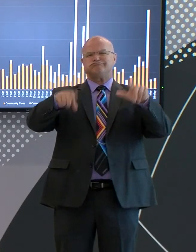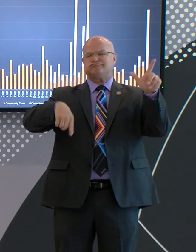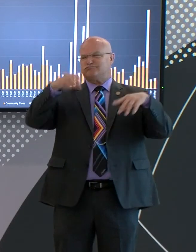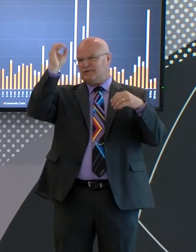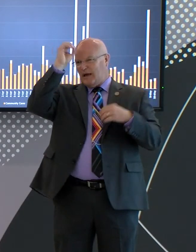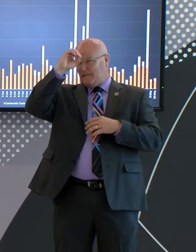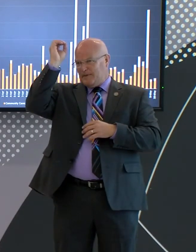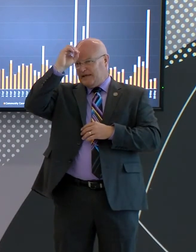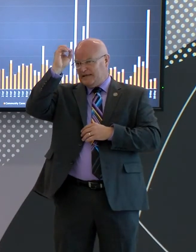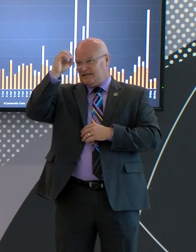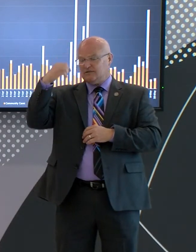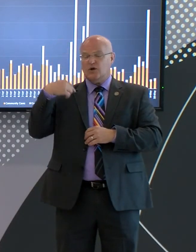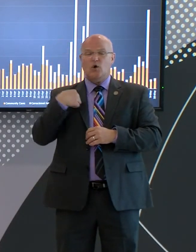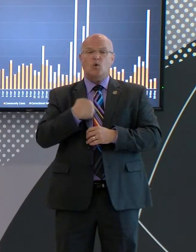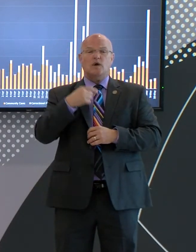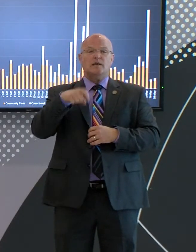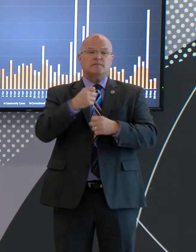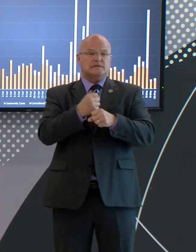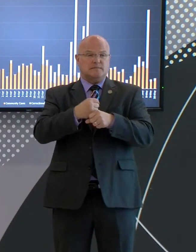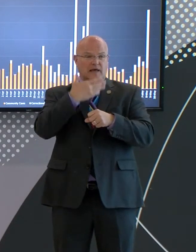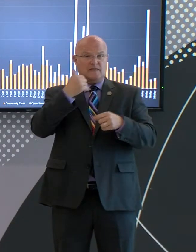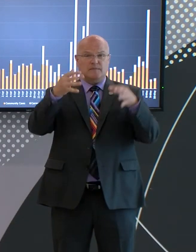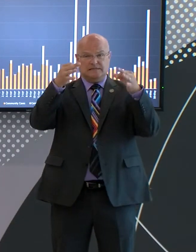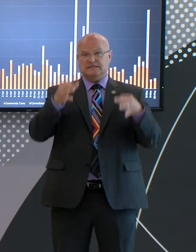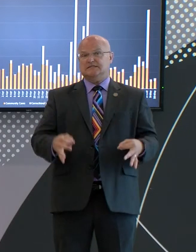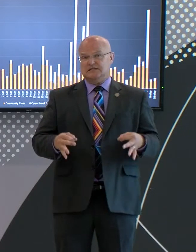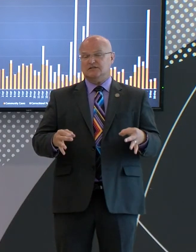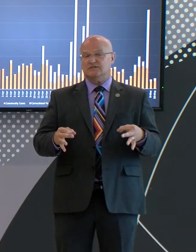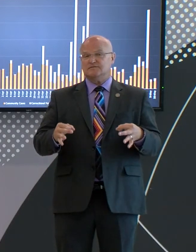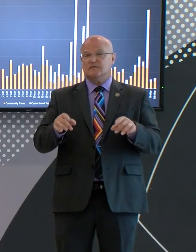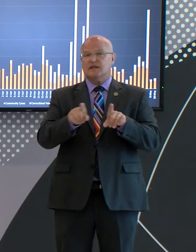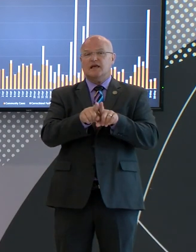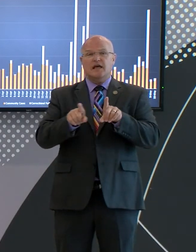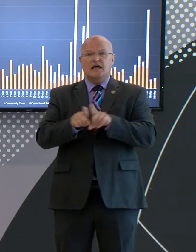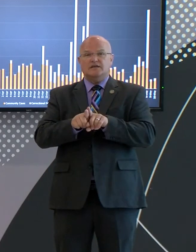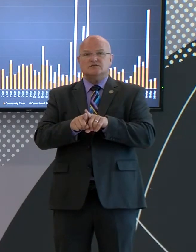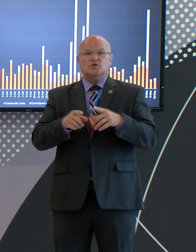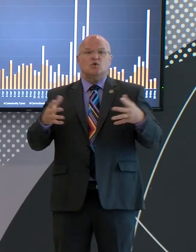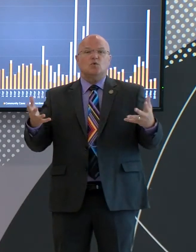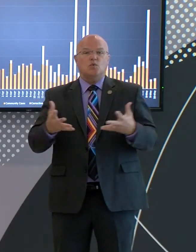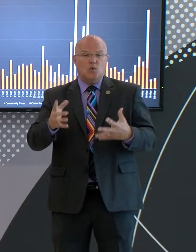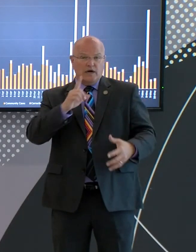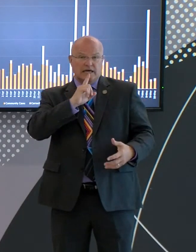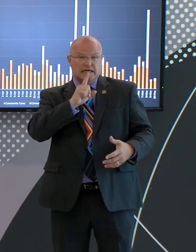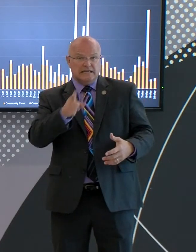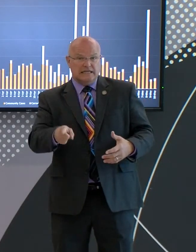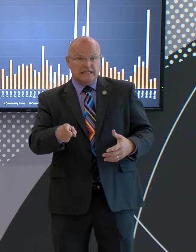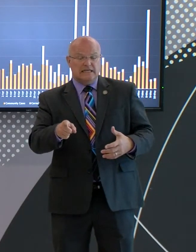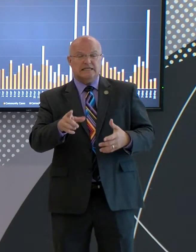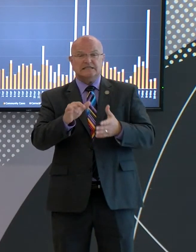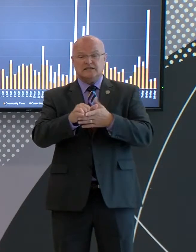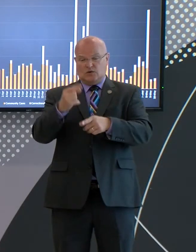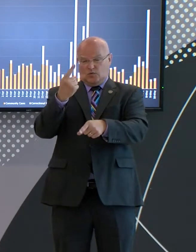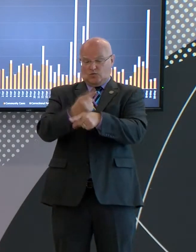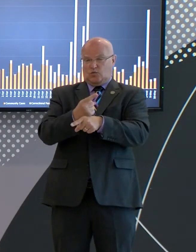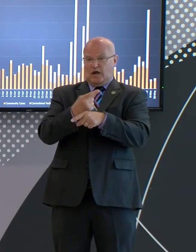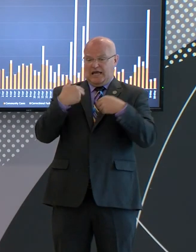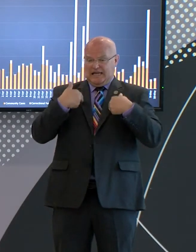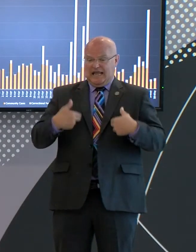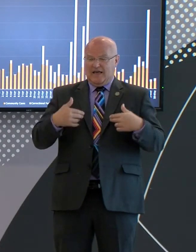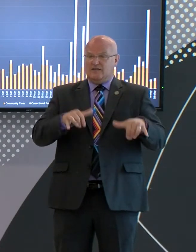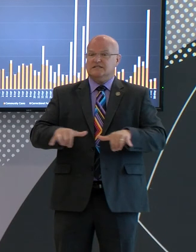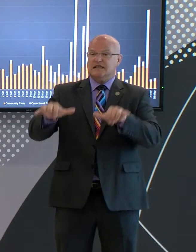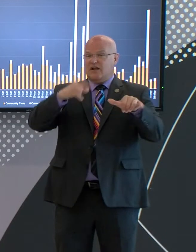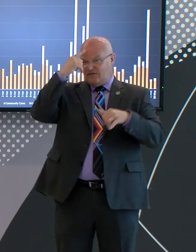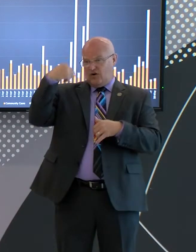opinions out there. We simply have to make the best judgment as to what is the right health